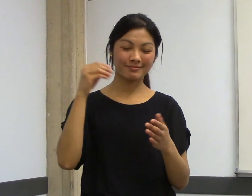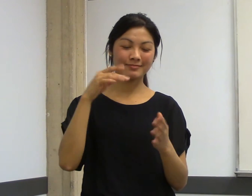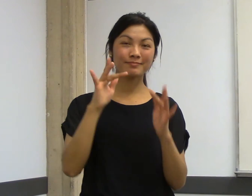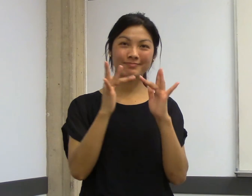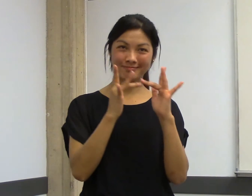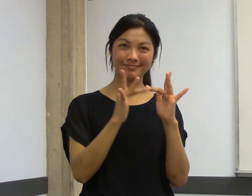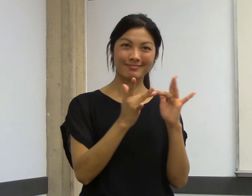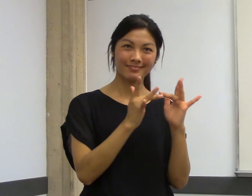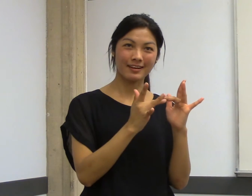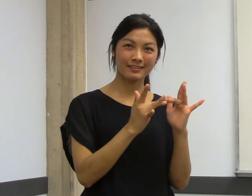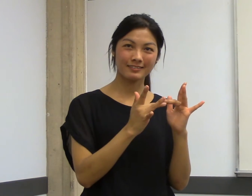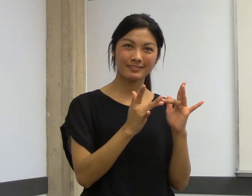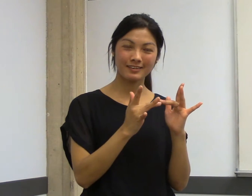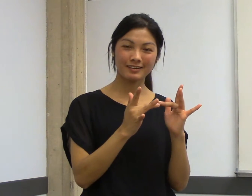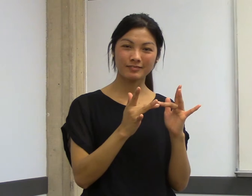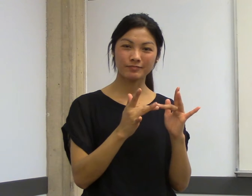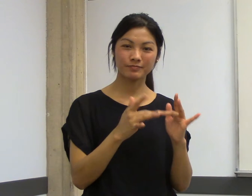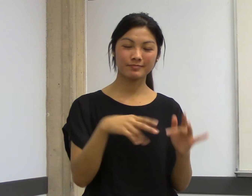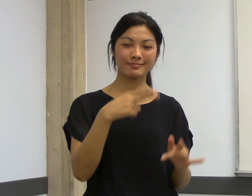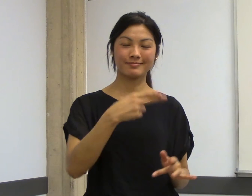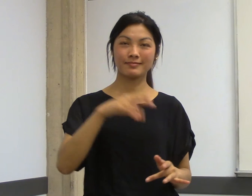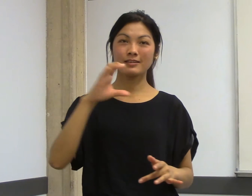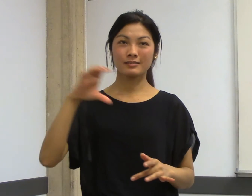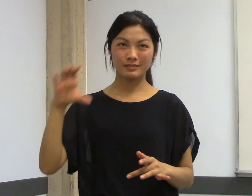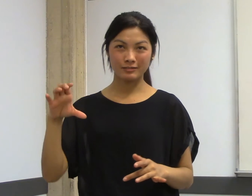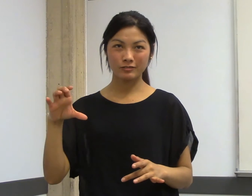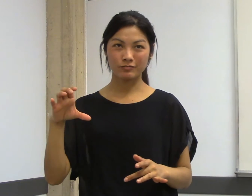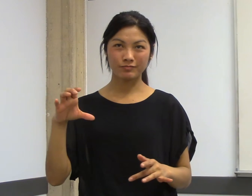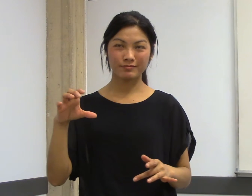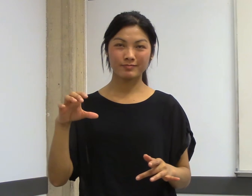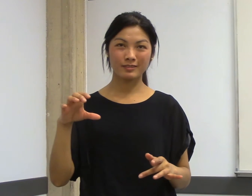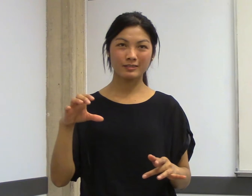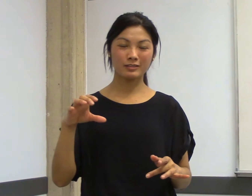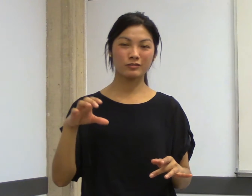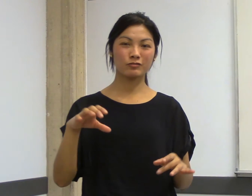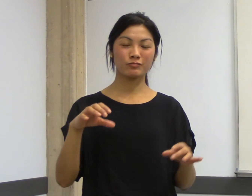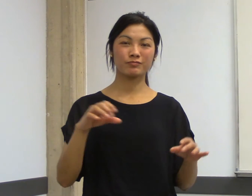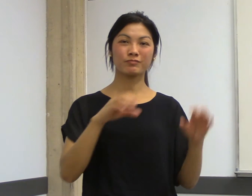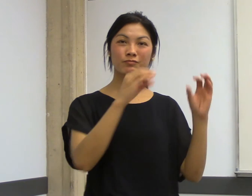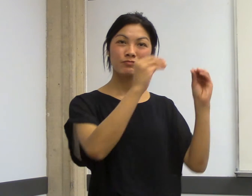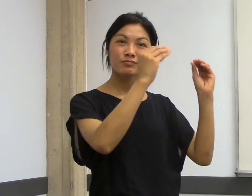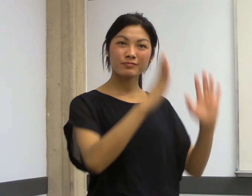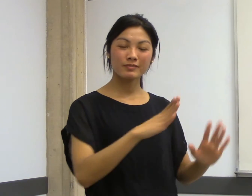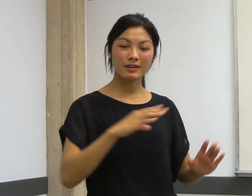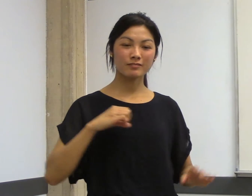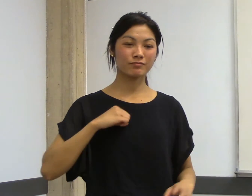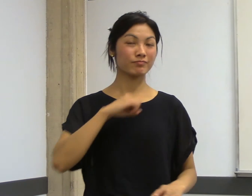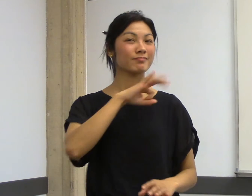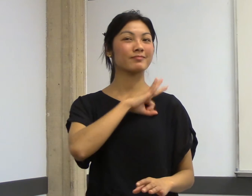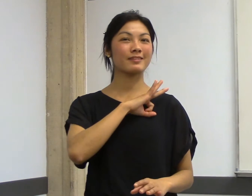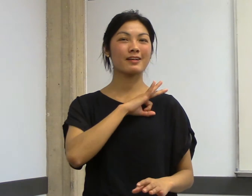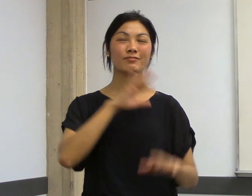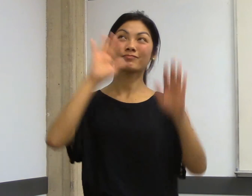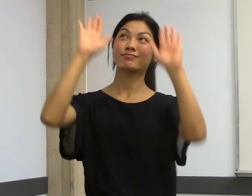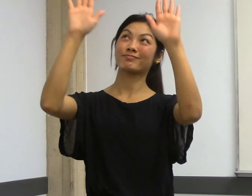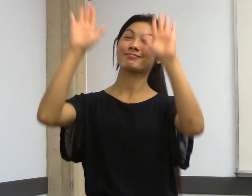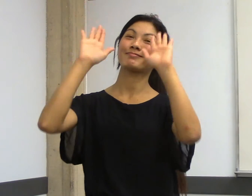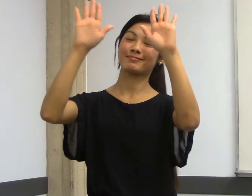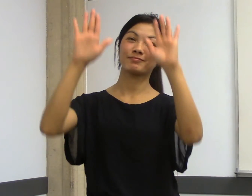also very comfortable learning things via the internet here at HCC. A lot of the professors and the staff here are